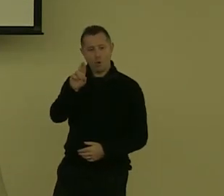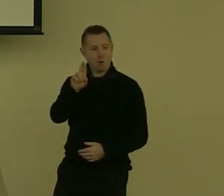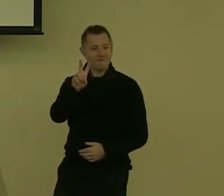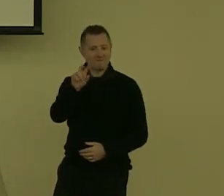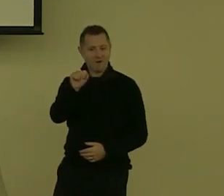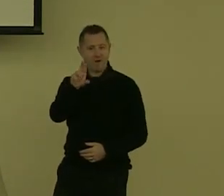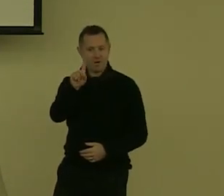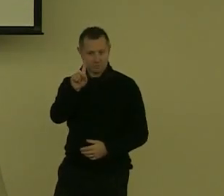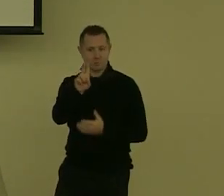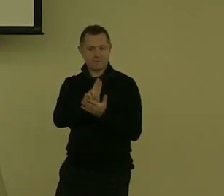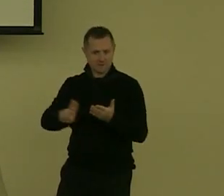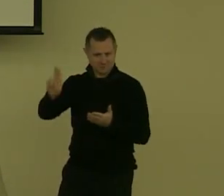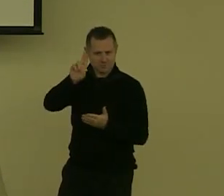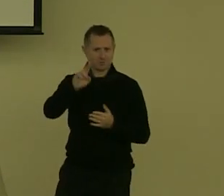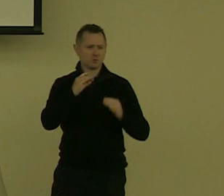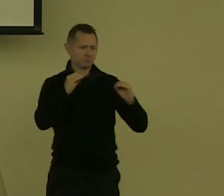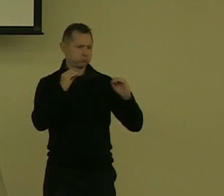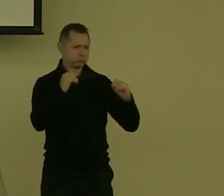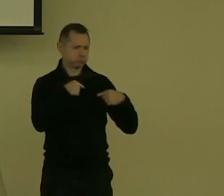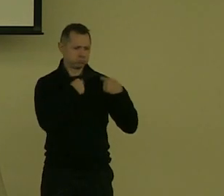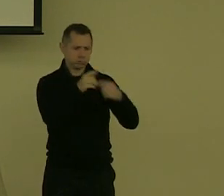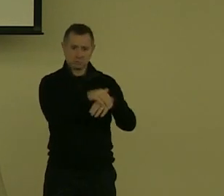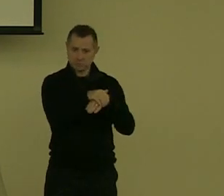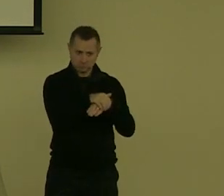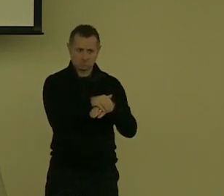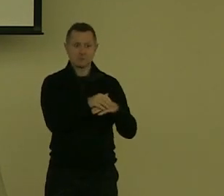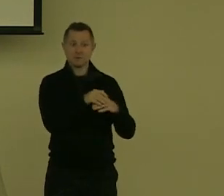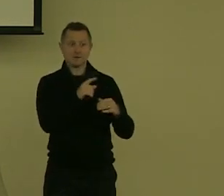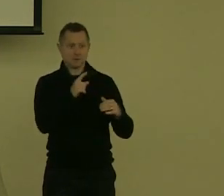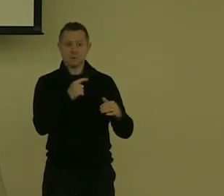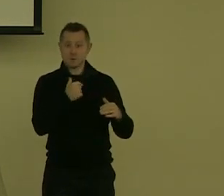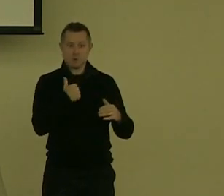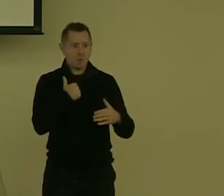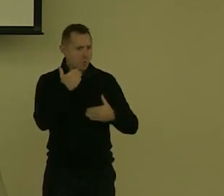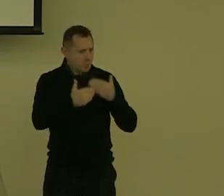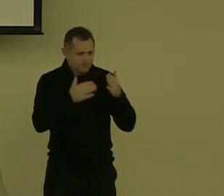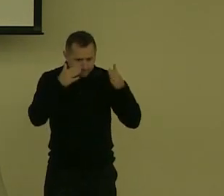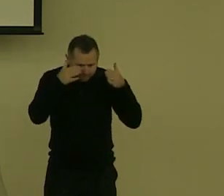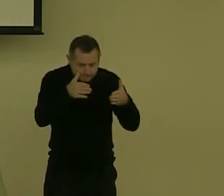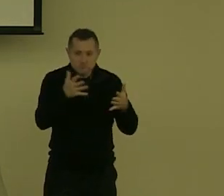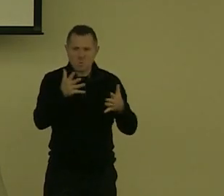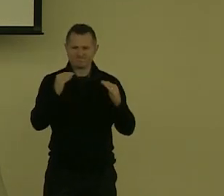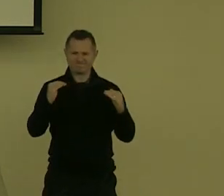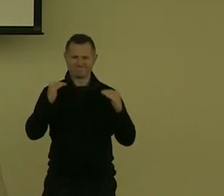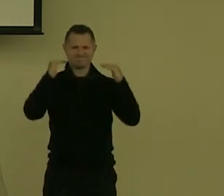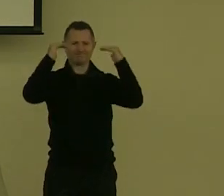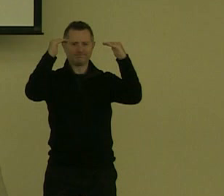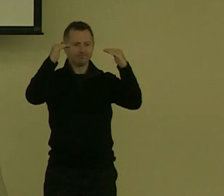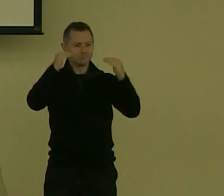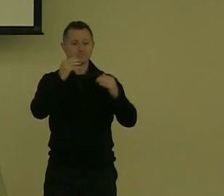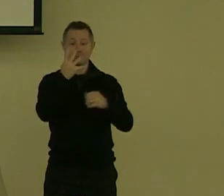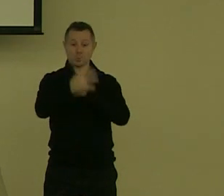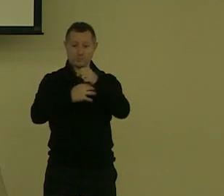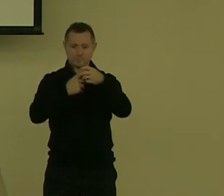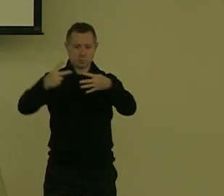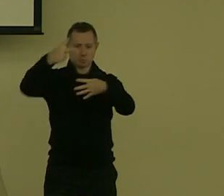the Harvard English department's first ever dedicated course, both at the graduate and undergraduate level, on the graphic novel.